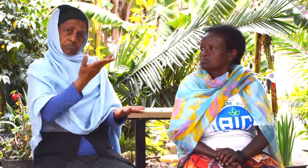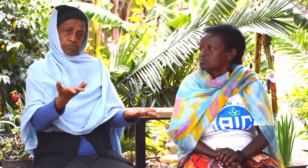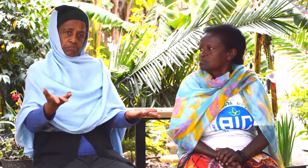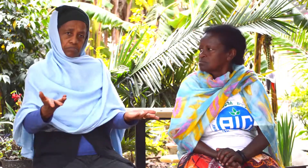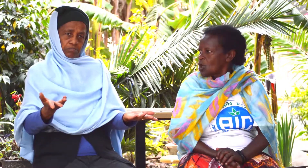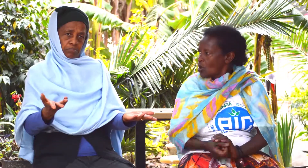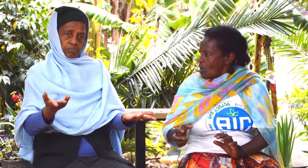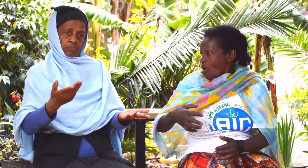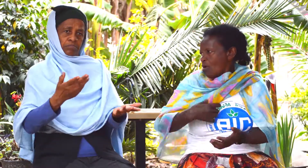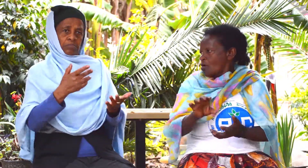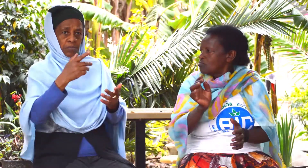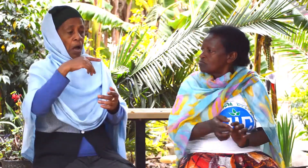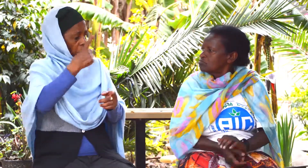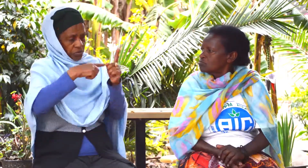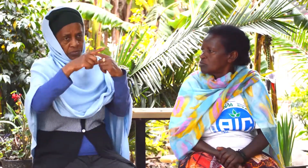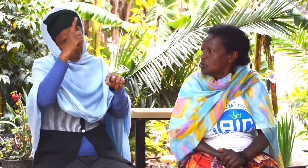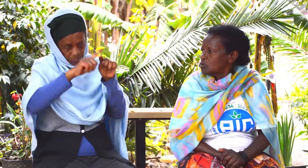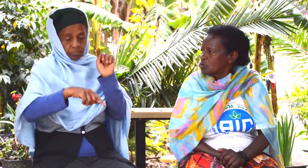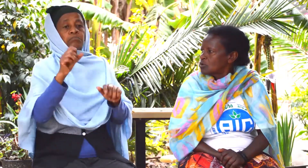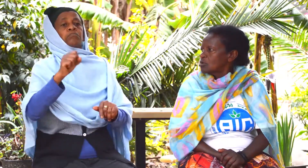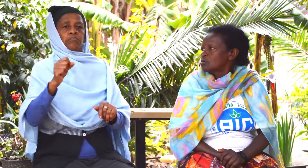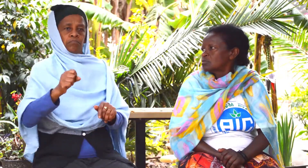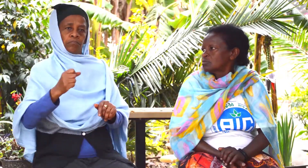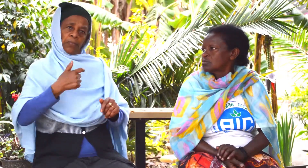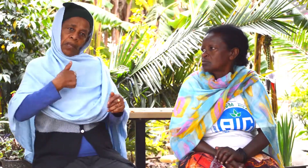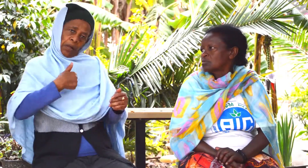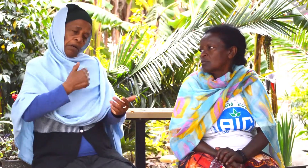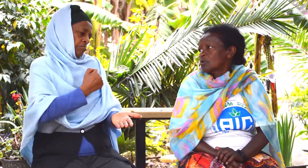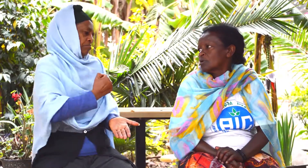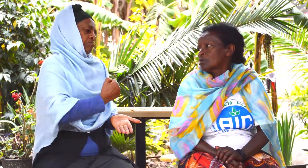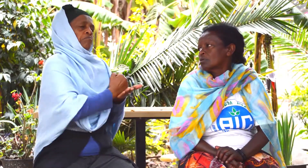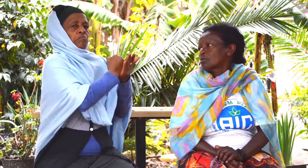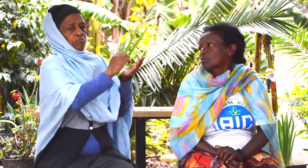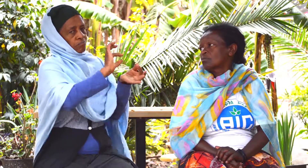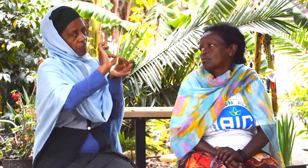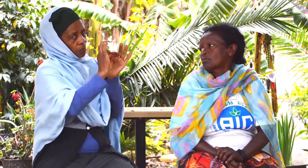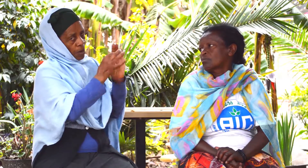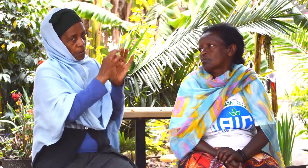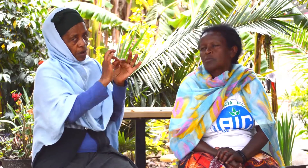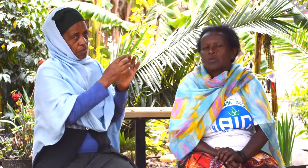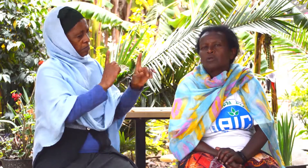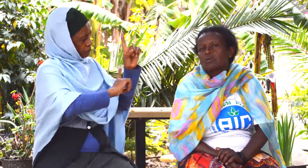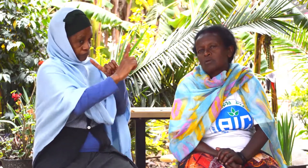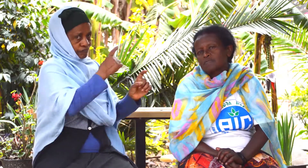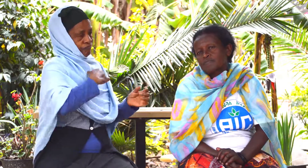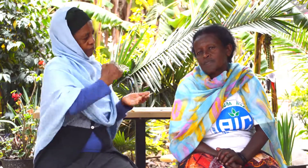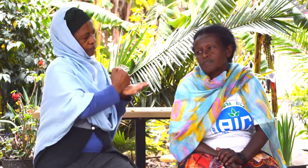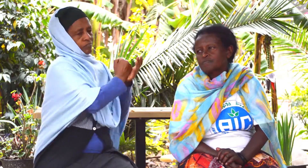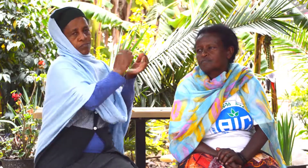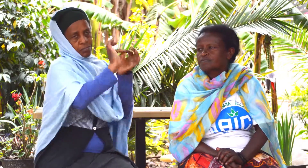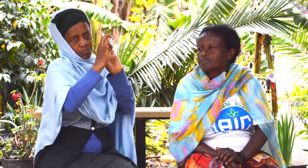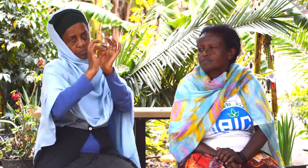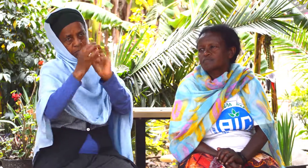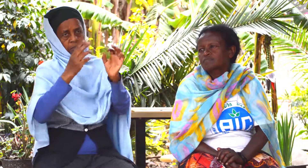for her being uneducated. She can't speak sign language. She can't